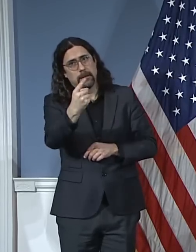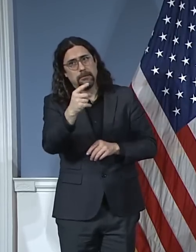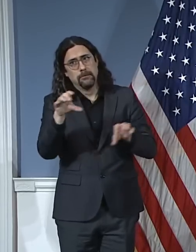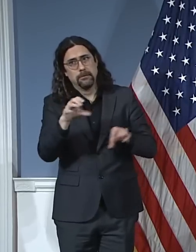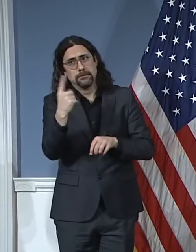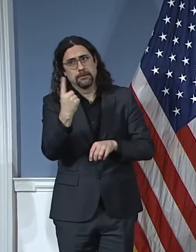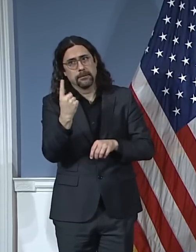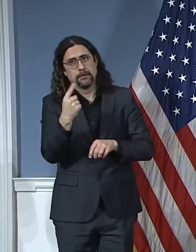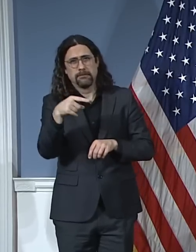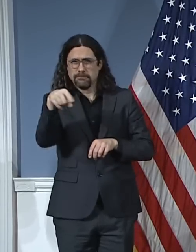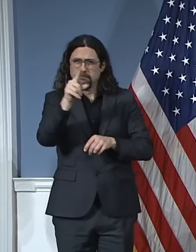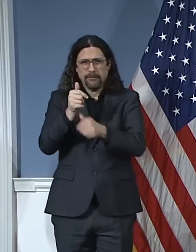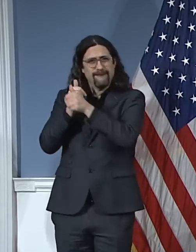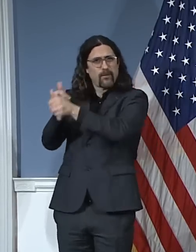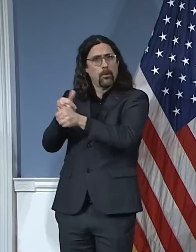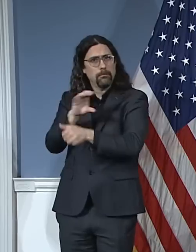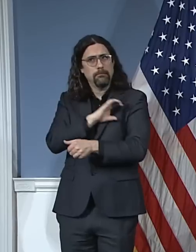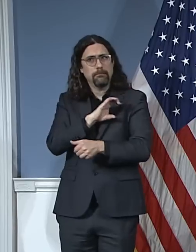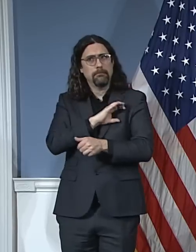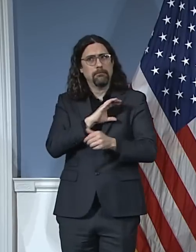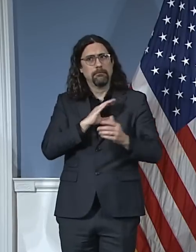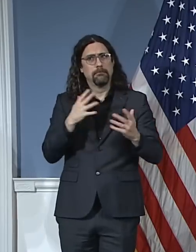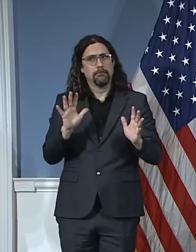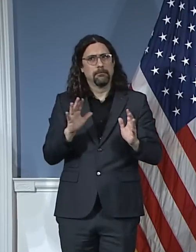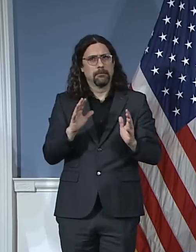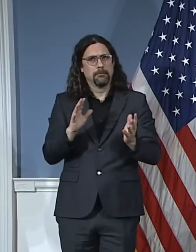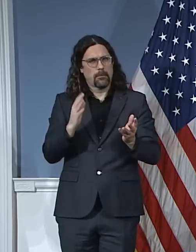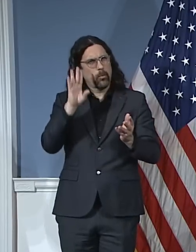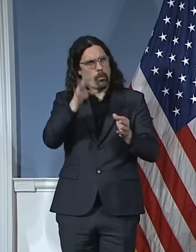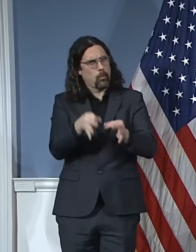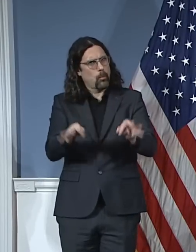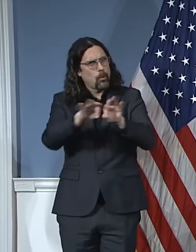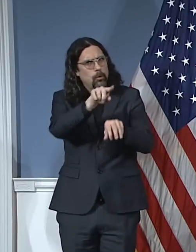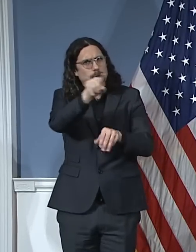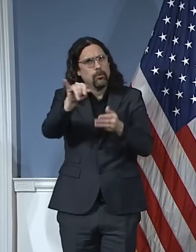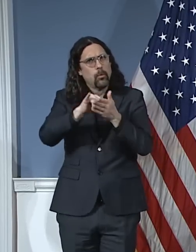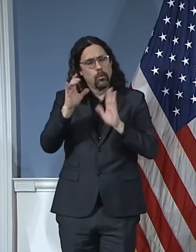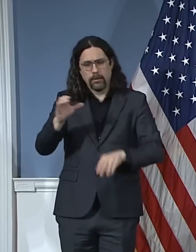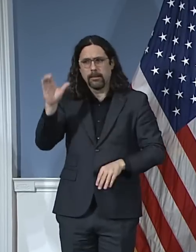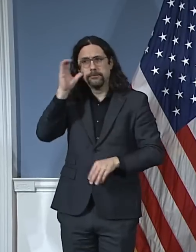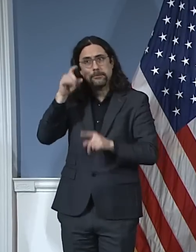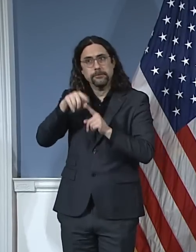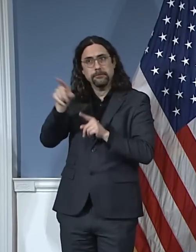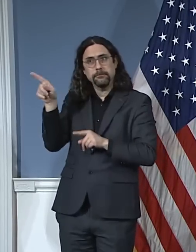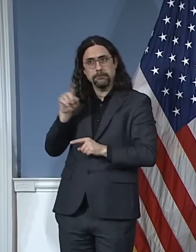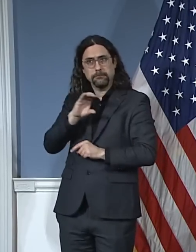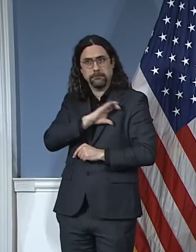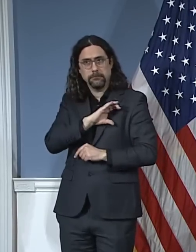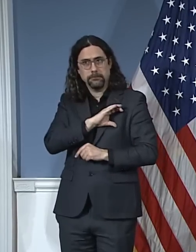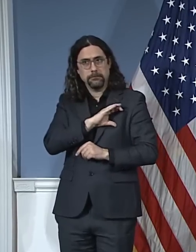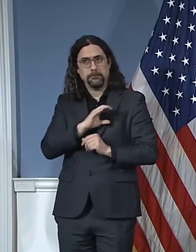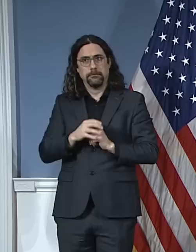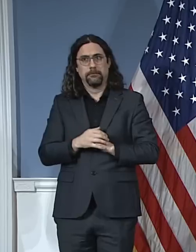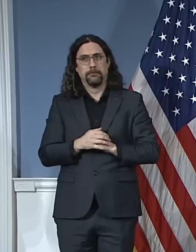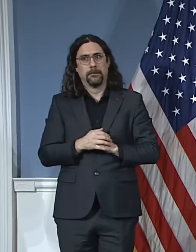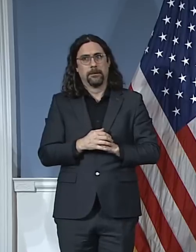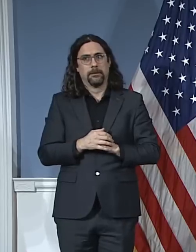it. They all understand what time it is. So I think we're going to see that we're going to find a way to make this